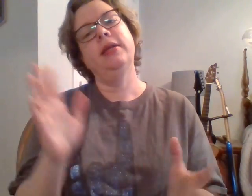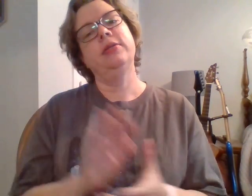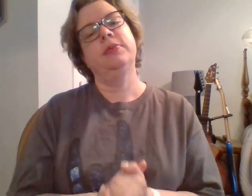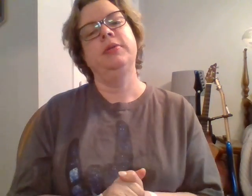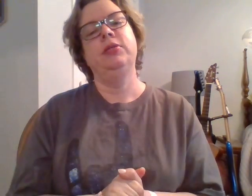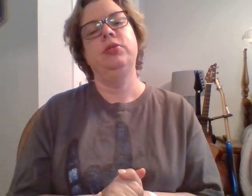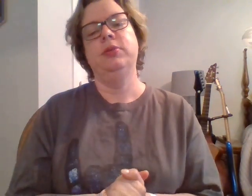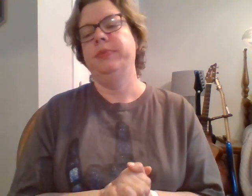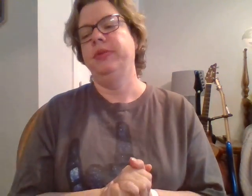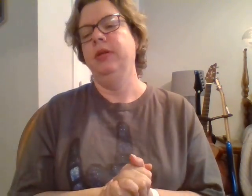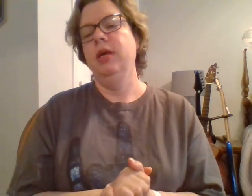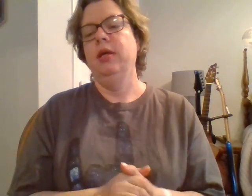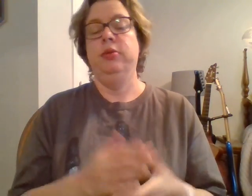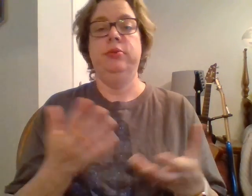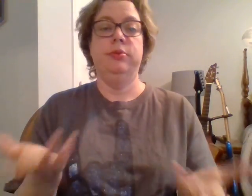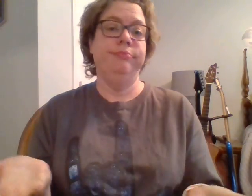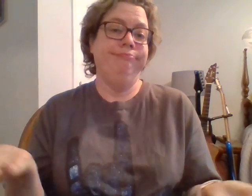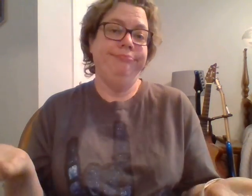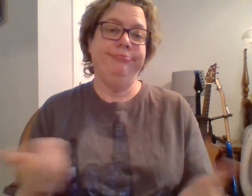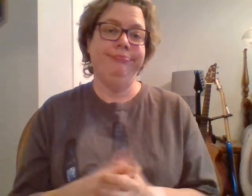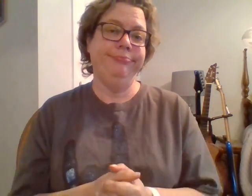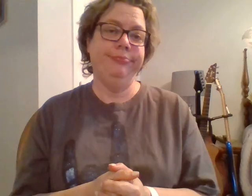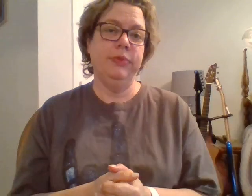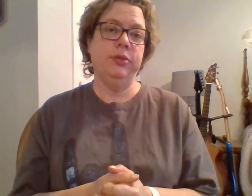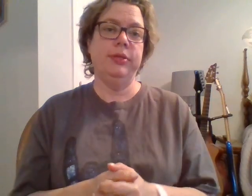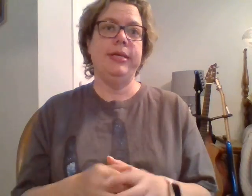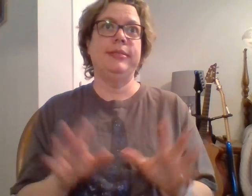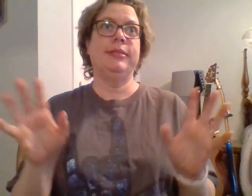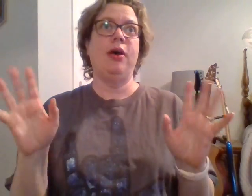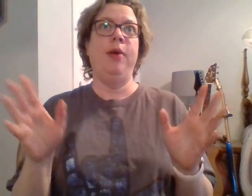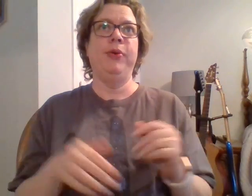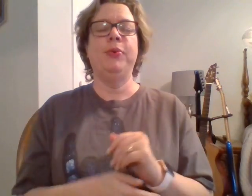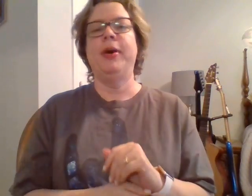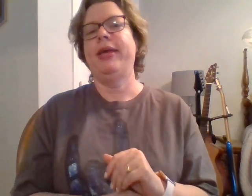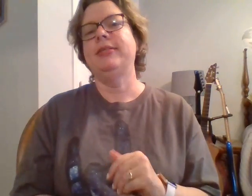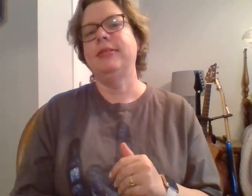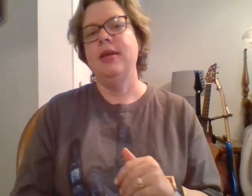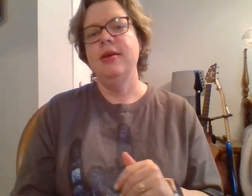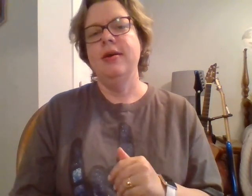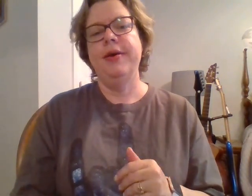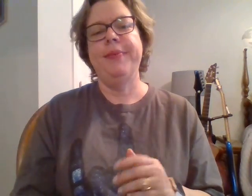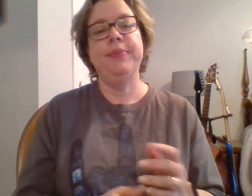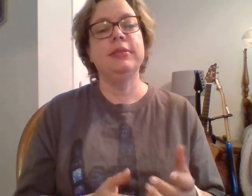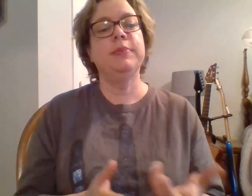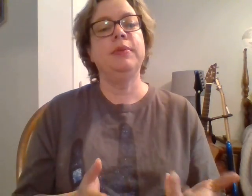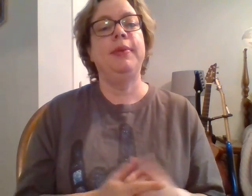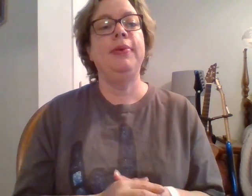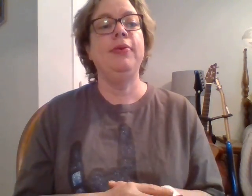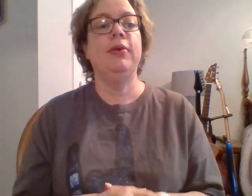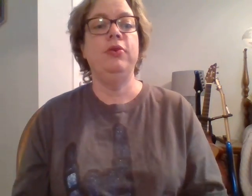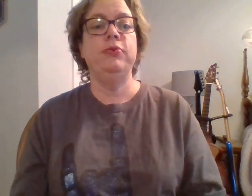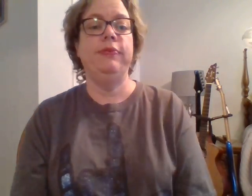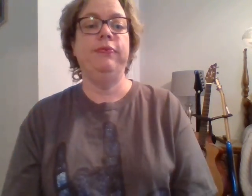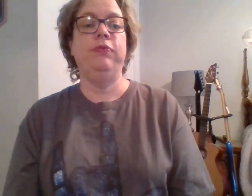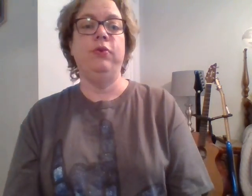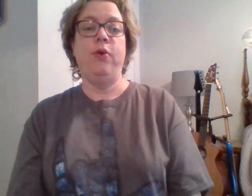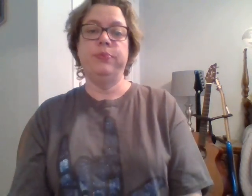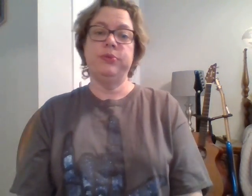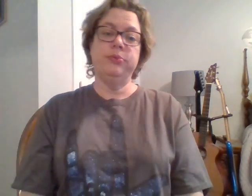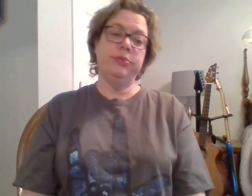just wanted to do something a little less comical, I guess. But something maybe you can use even for your homeschool